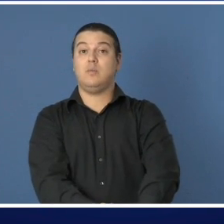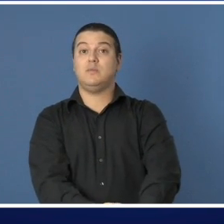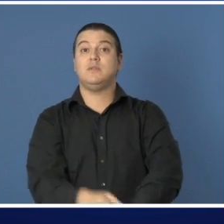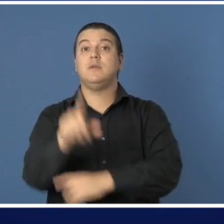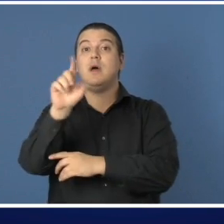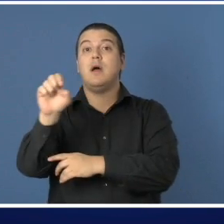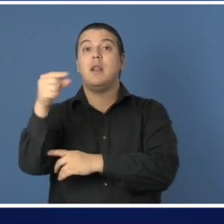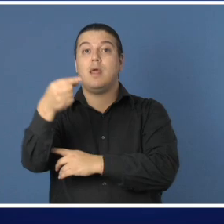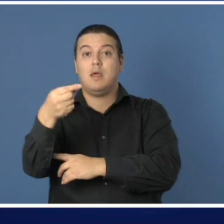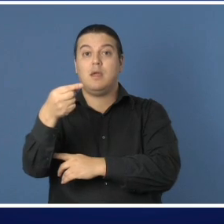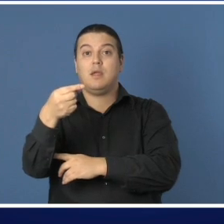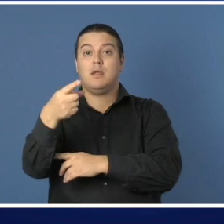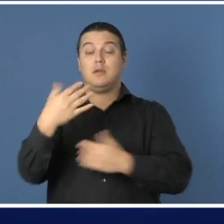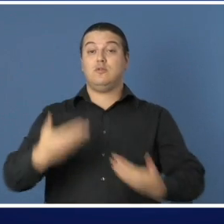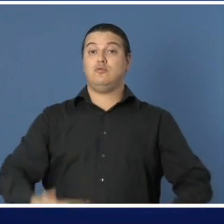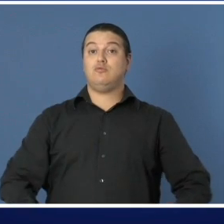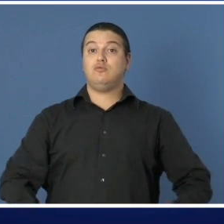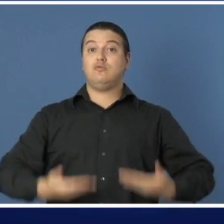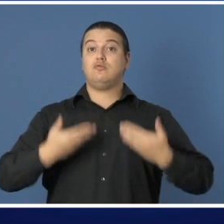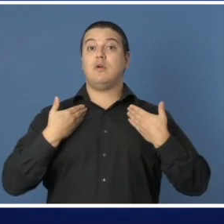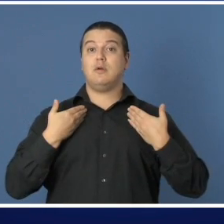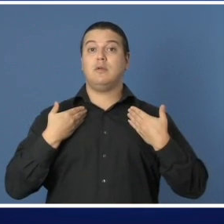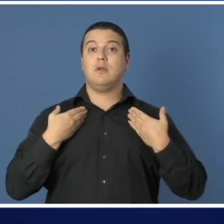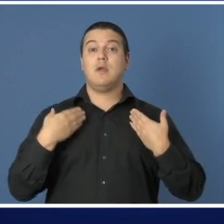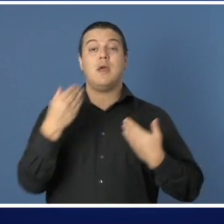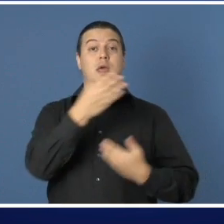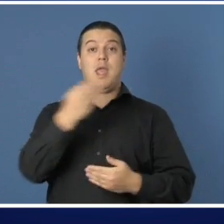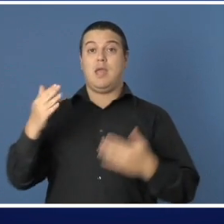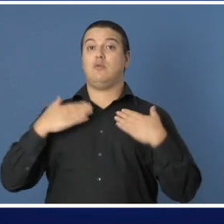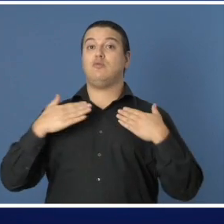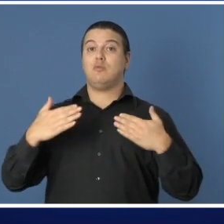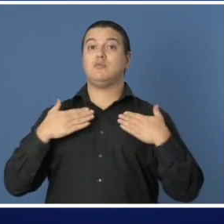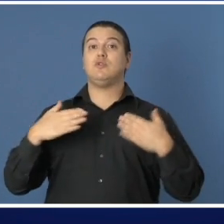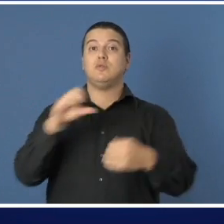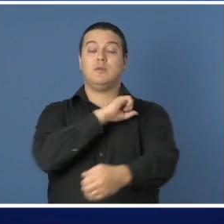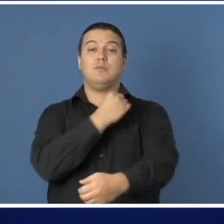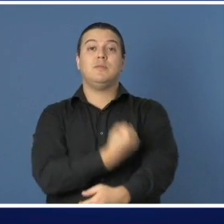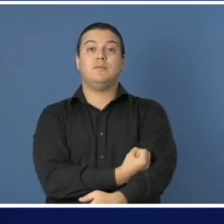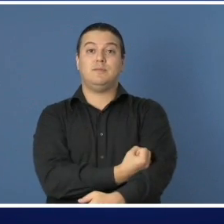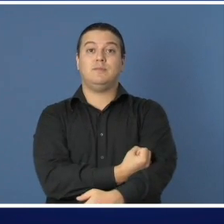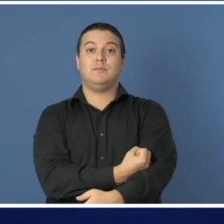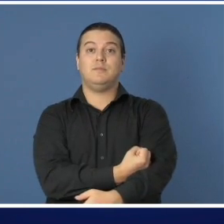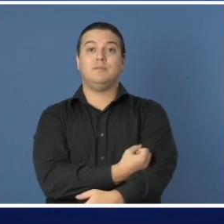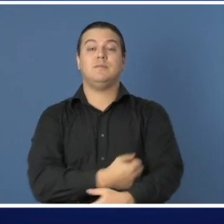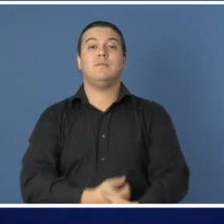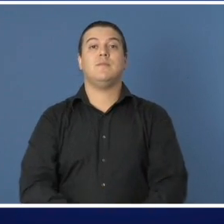legs, trunk, and respiratory muscles.